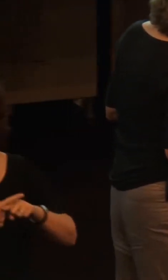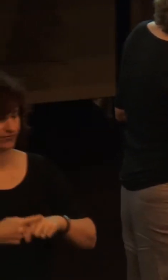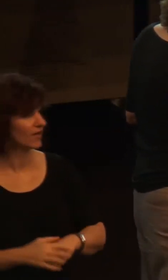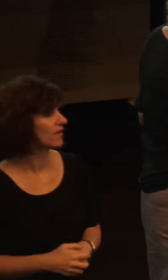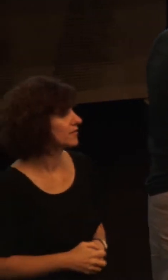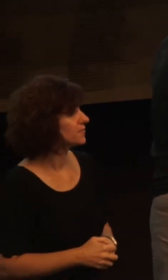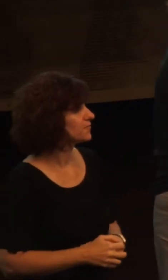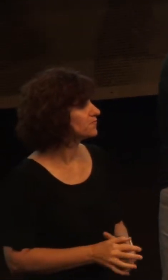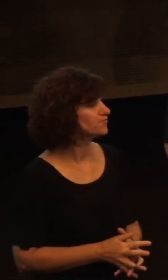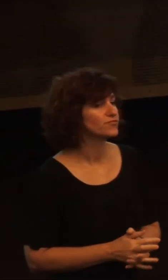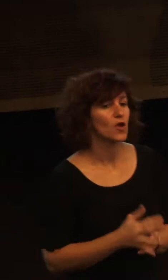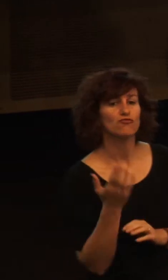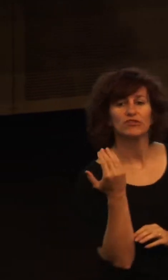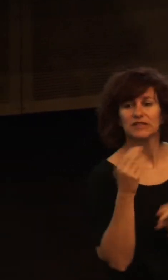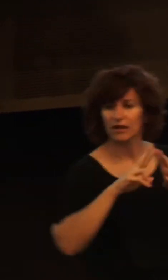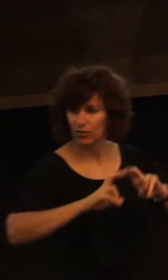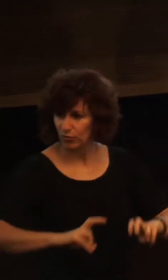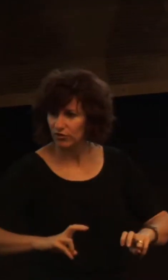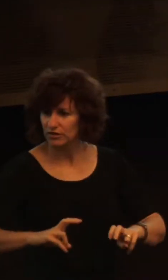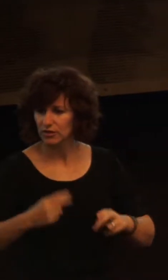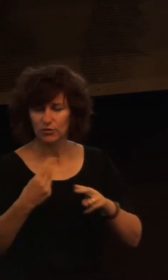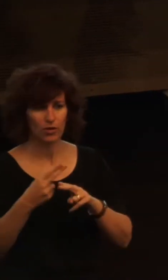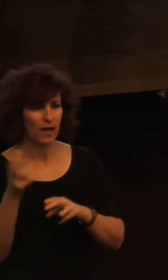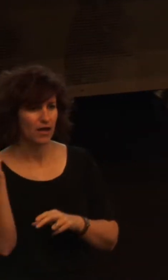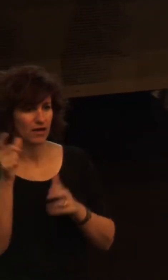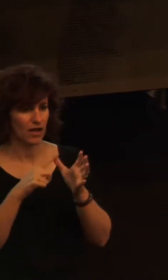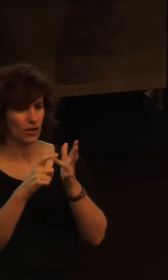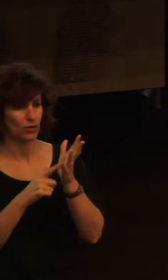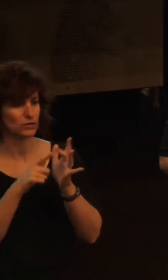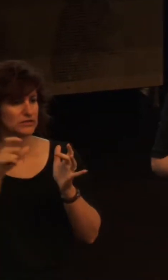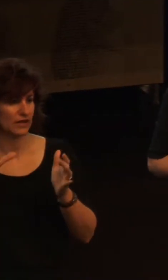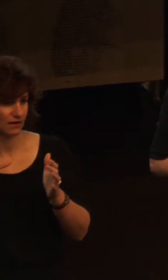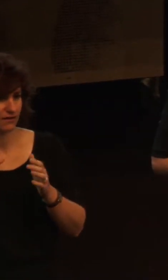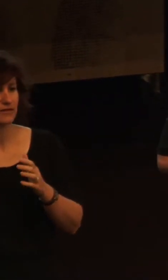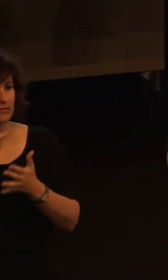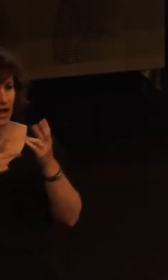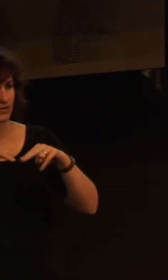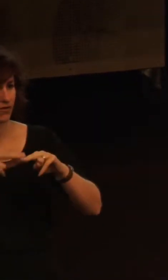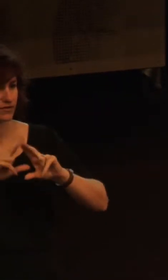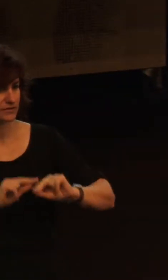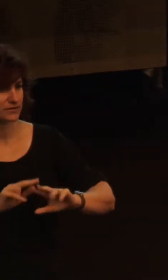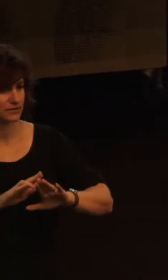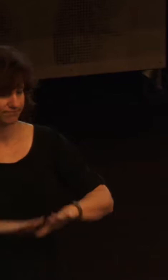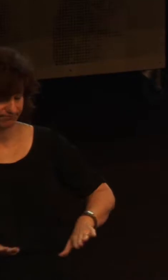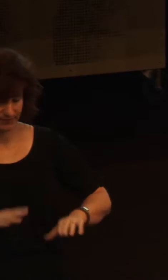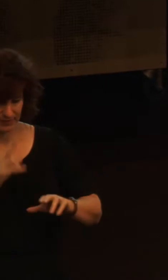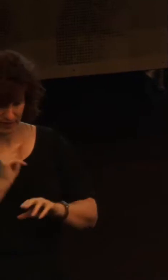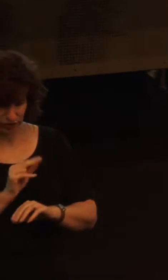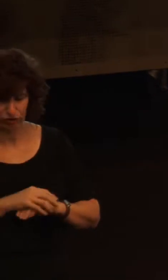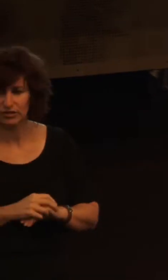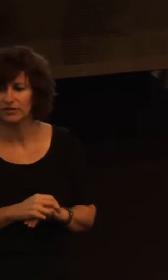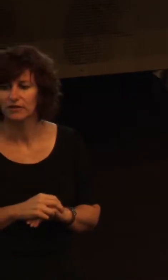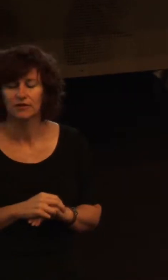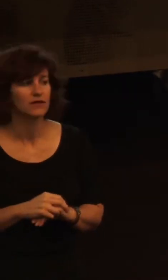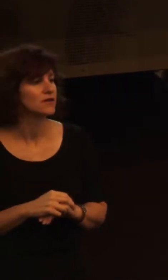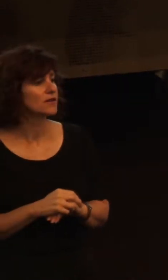been looking recently at some of the acoustic aspects of children's early speech. And here again, the literature mostly is